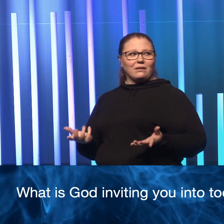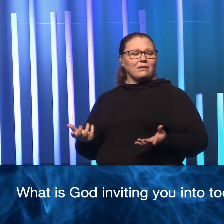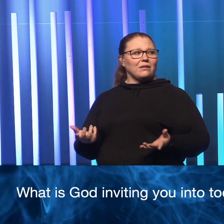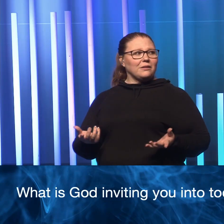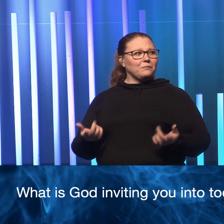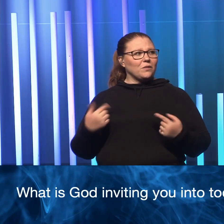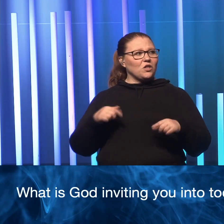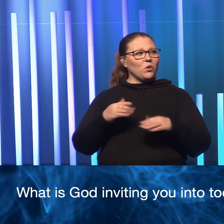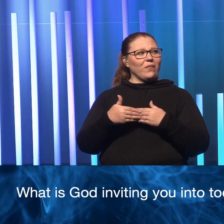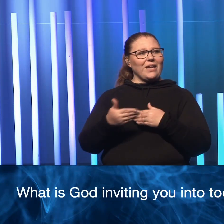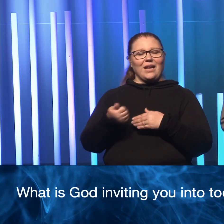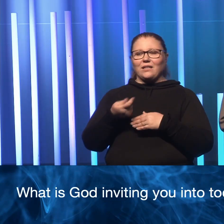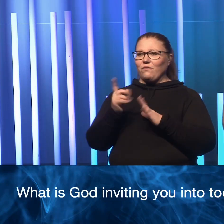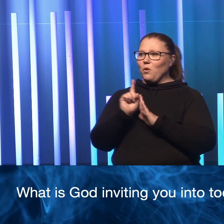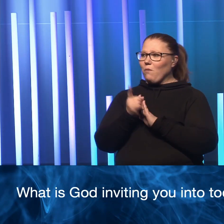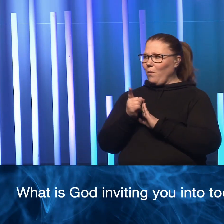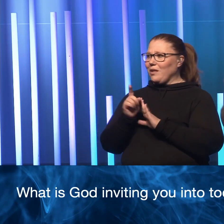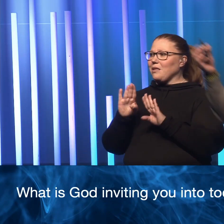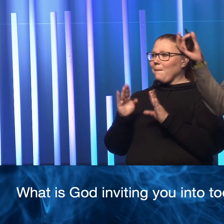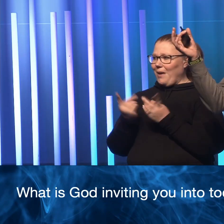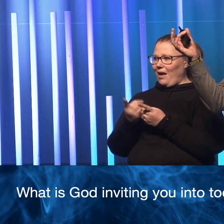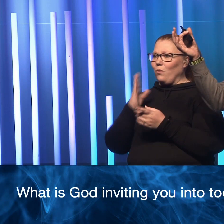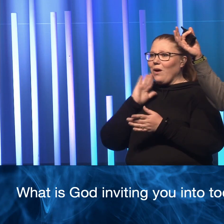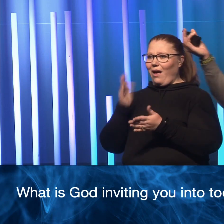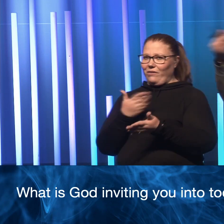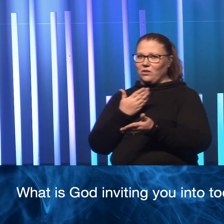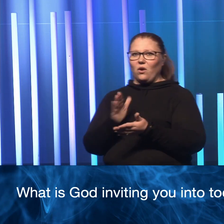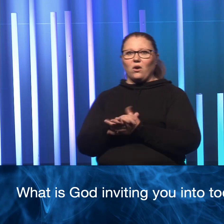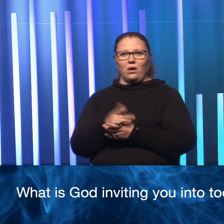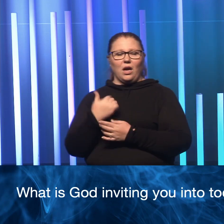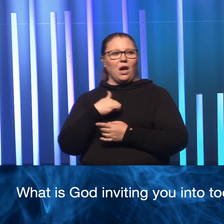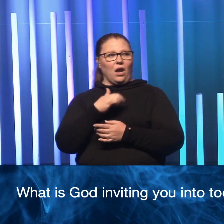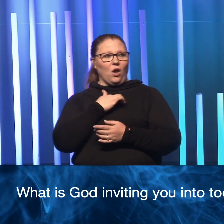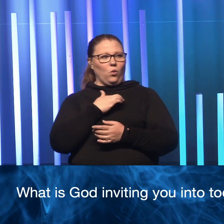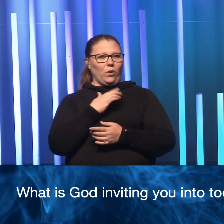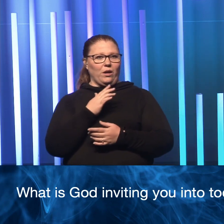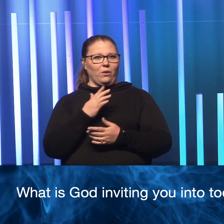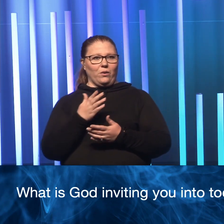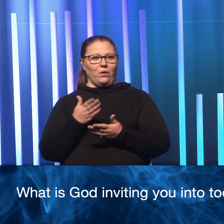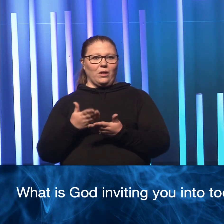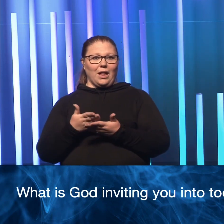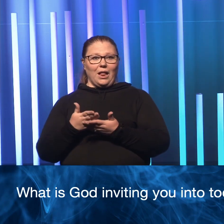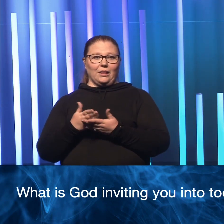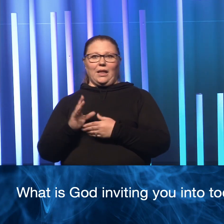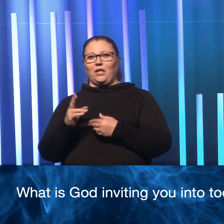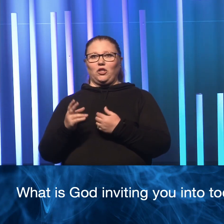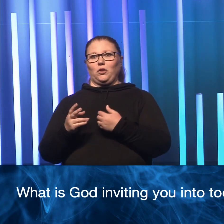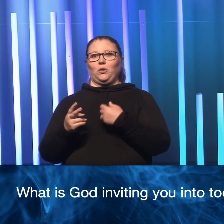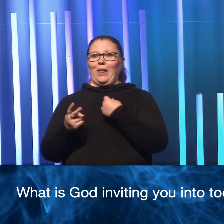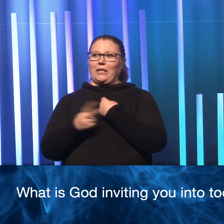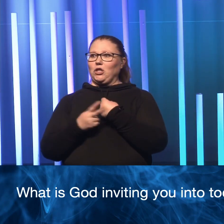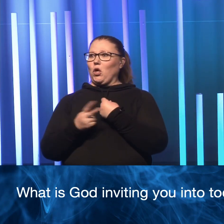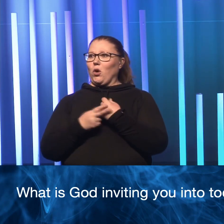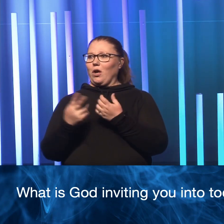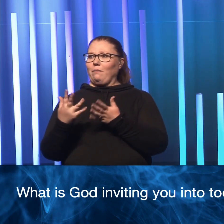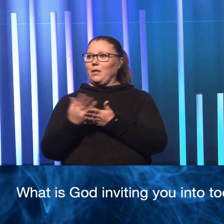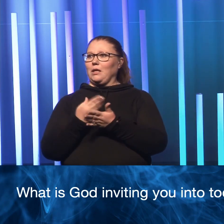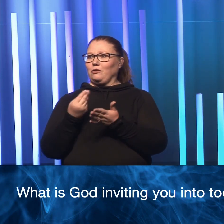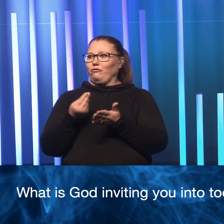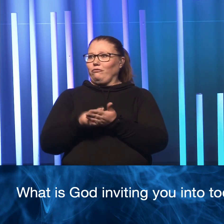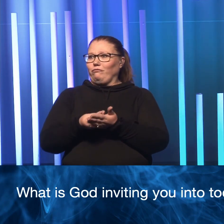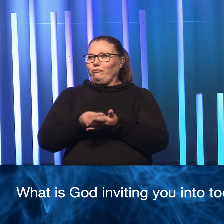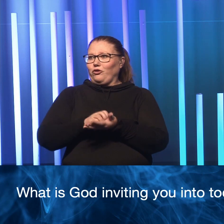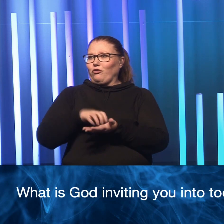So over the next few moments, the band's going to just play a song and we're going to let you store up some treasure in heaven. We're going to receive the offering